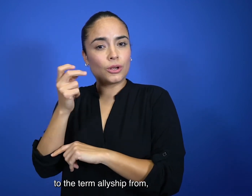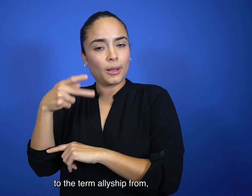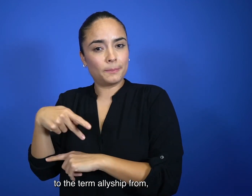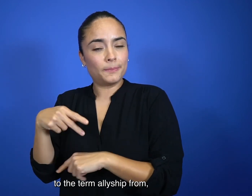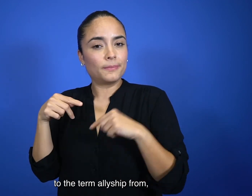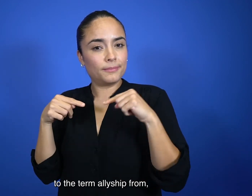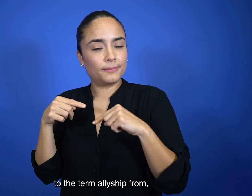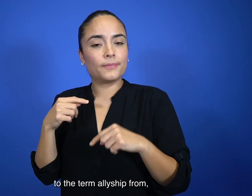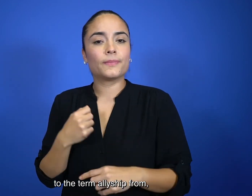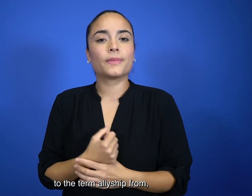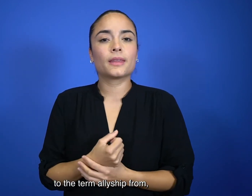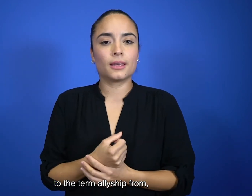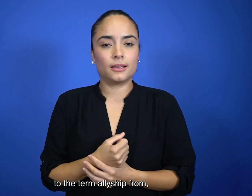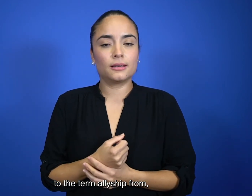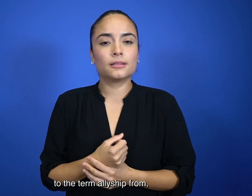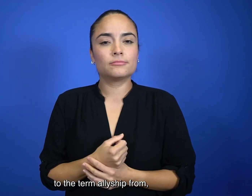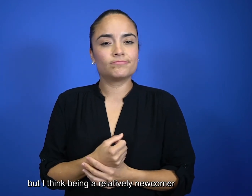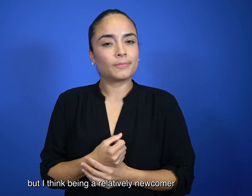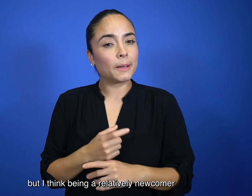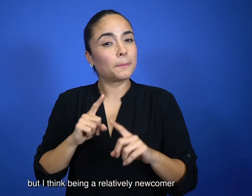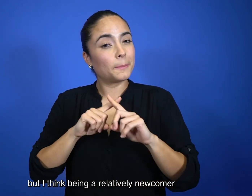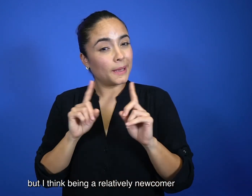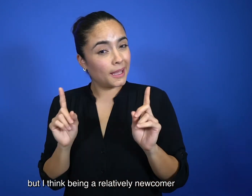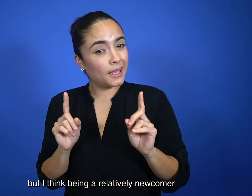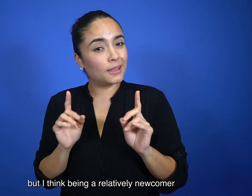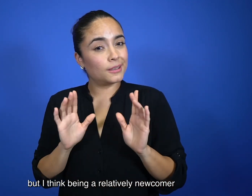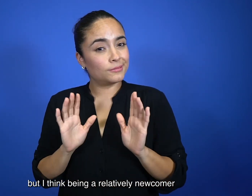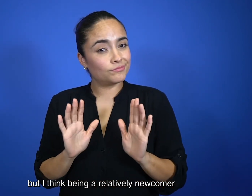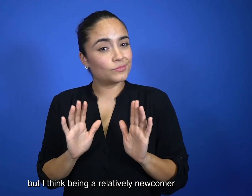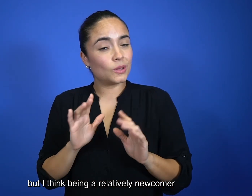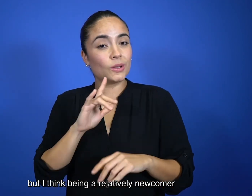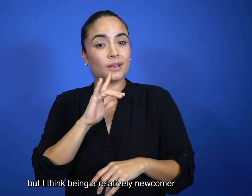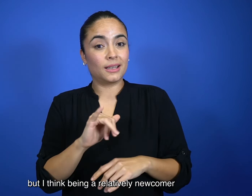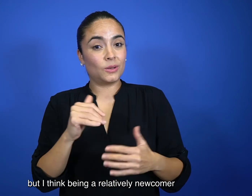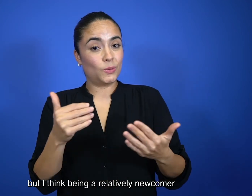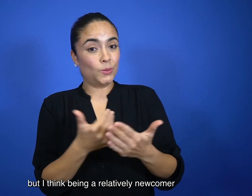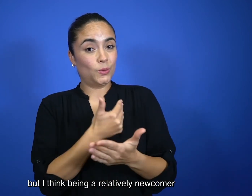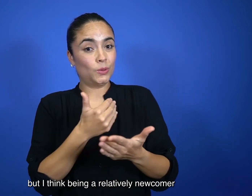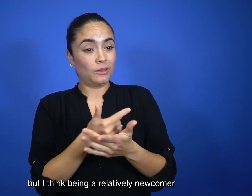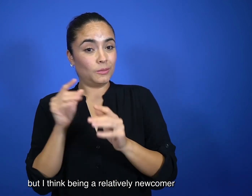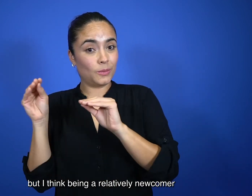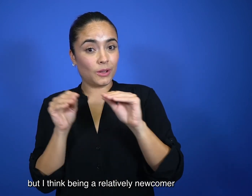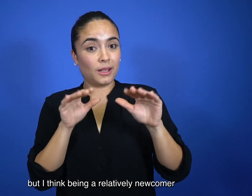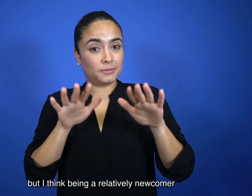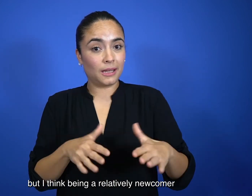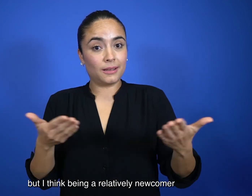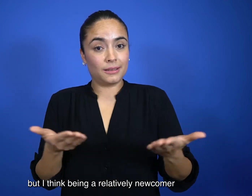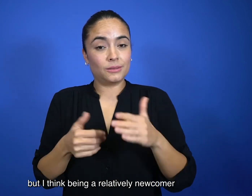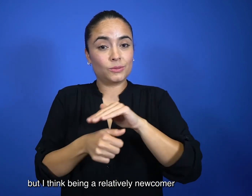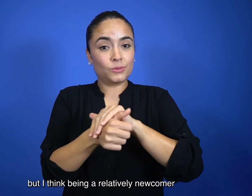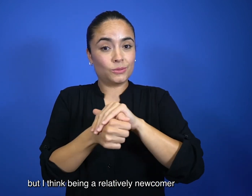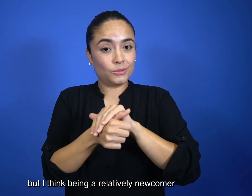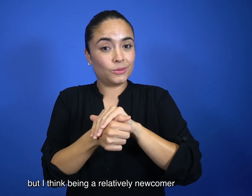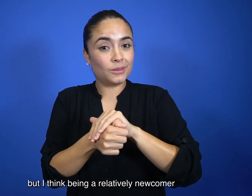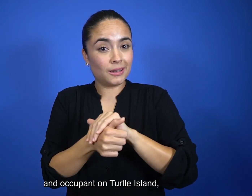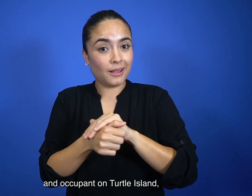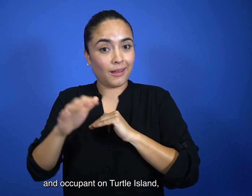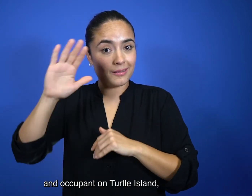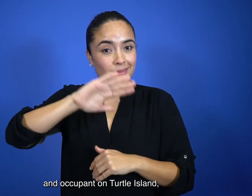allyship from. But I think being a relatively newcomer and